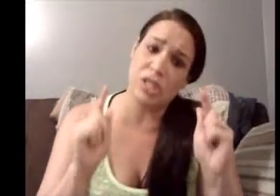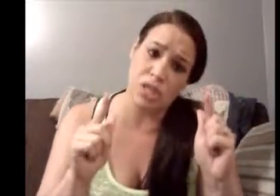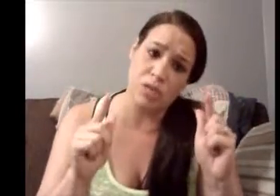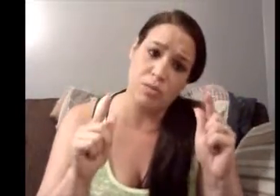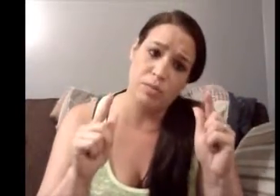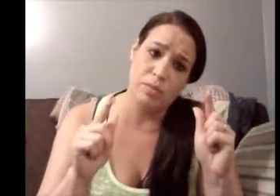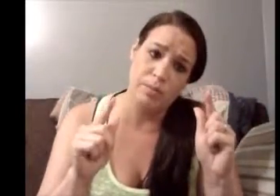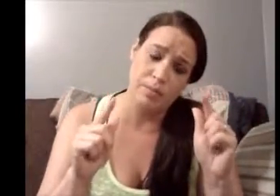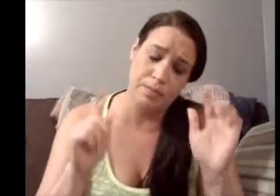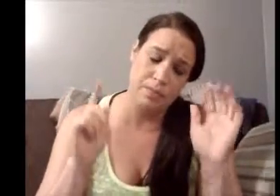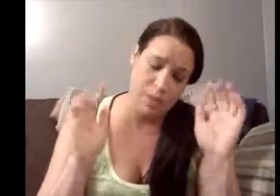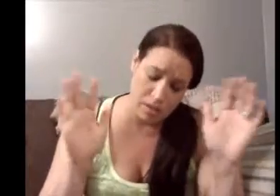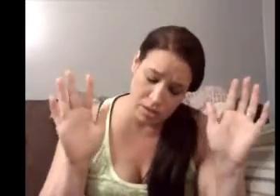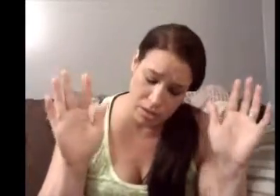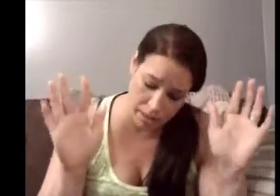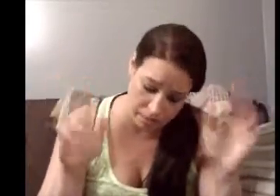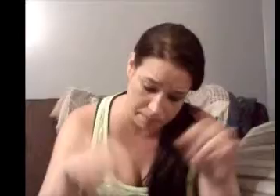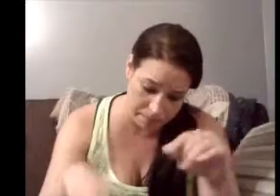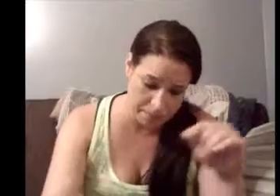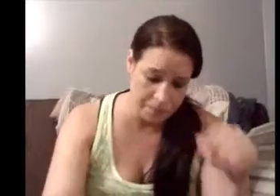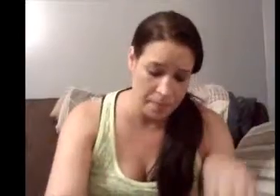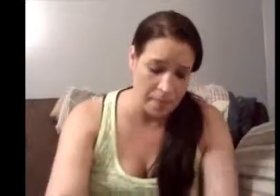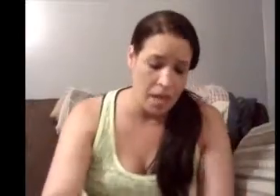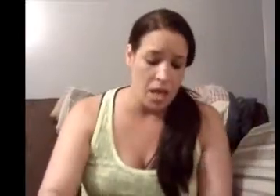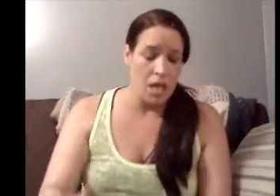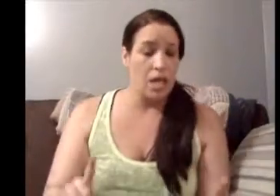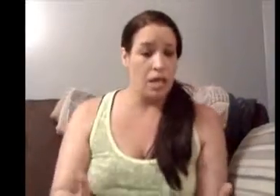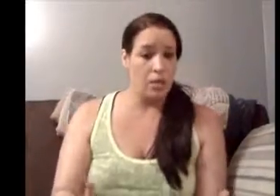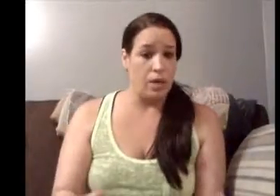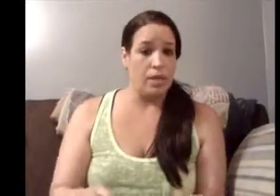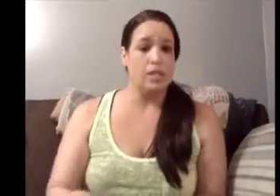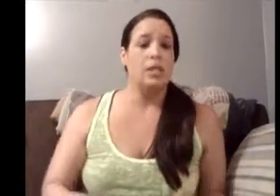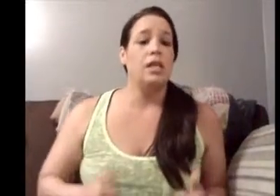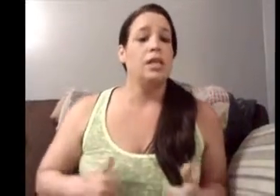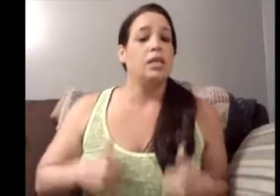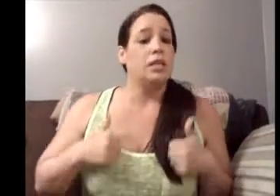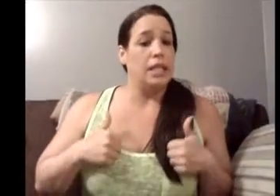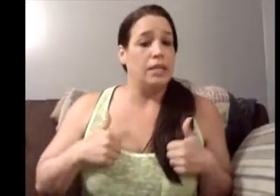slow. Just saying. Anyways, live.